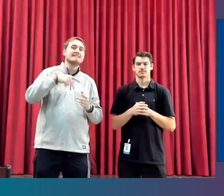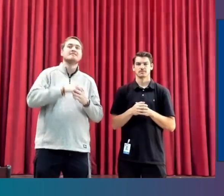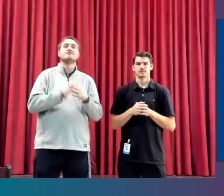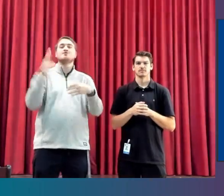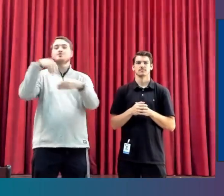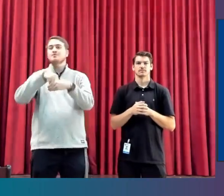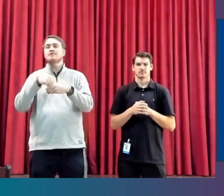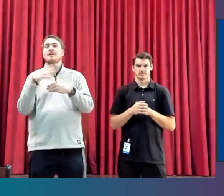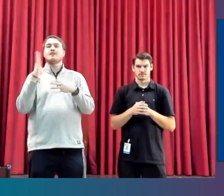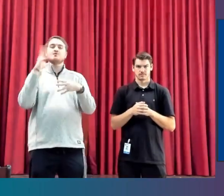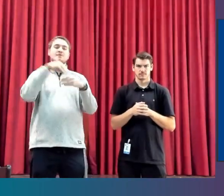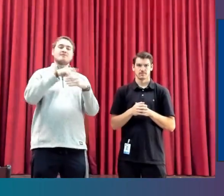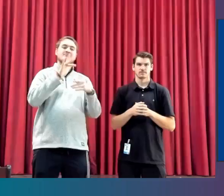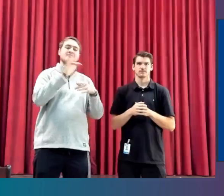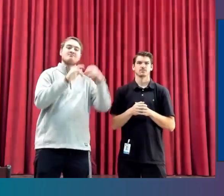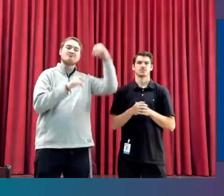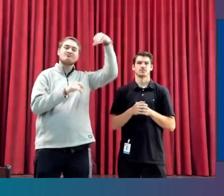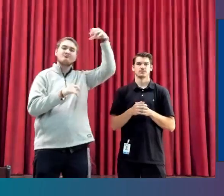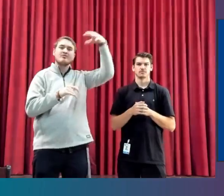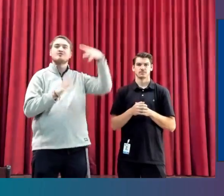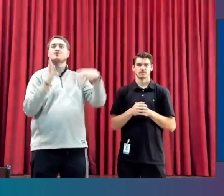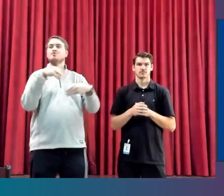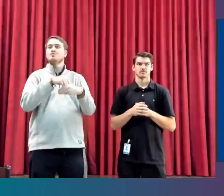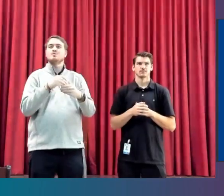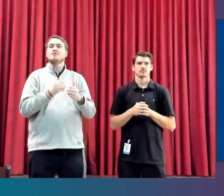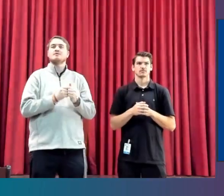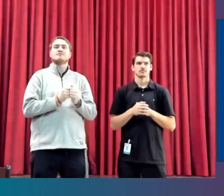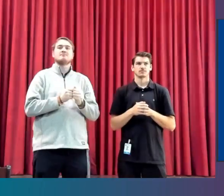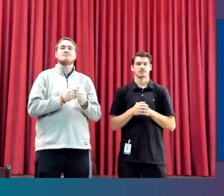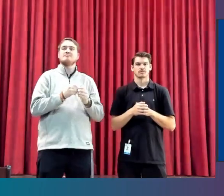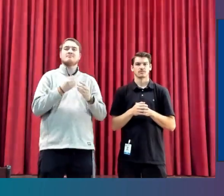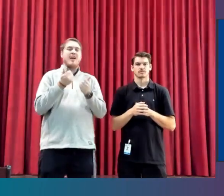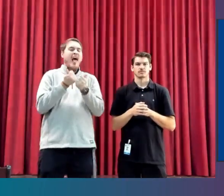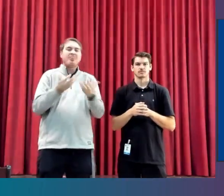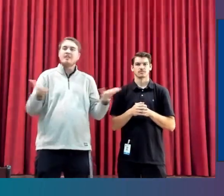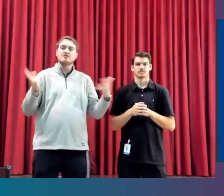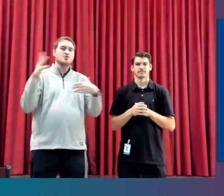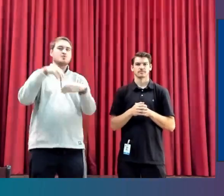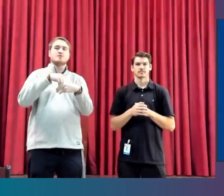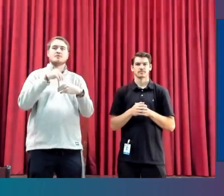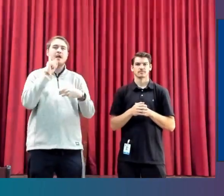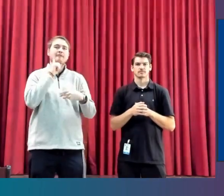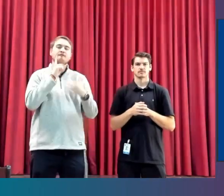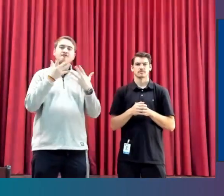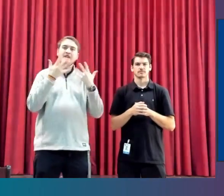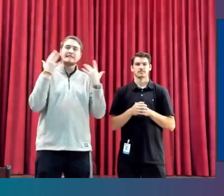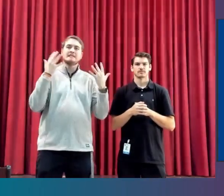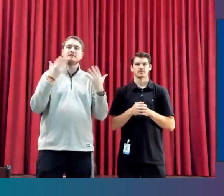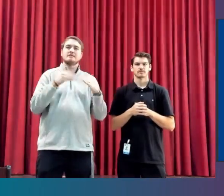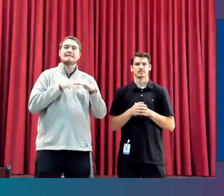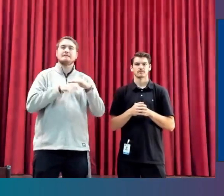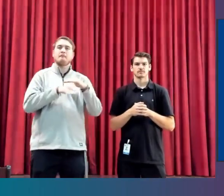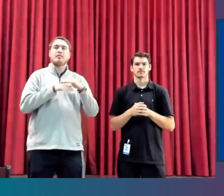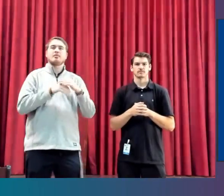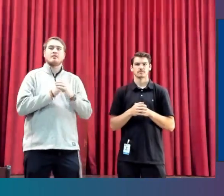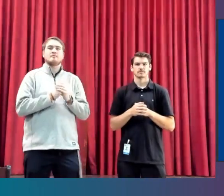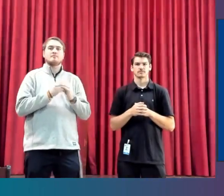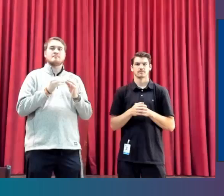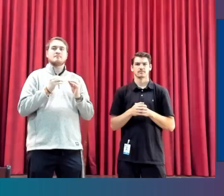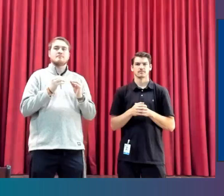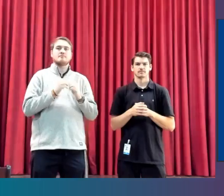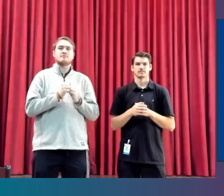Plus getting our video phones installed, you know, our doorbells installed, getting the